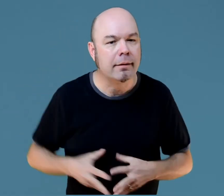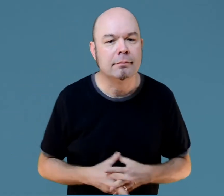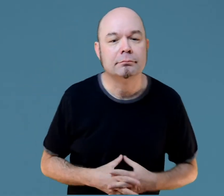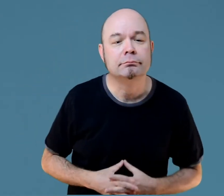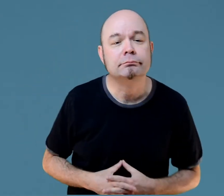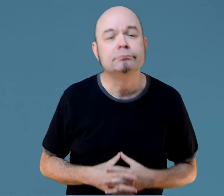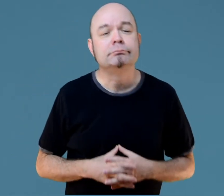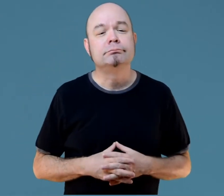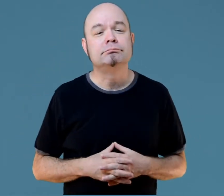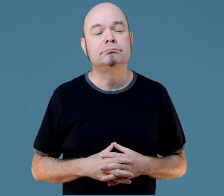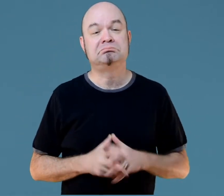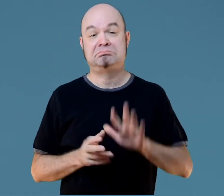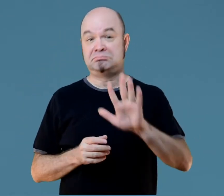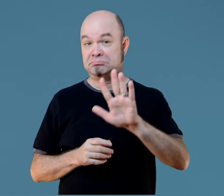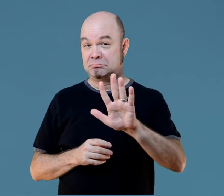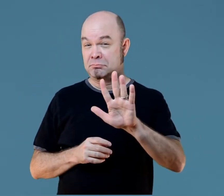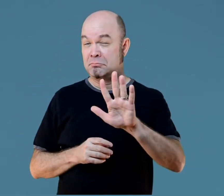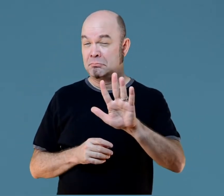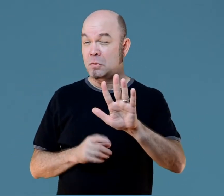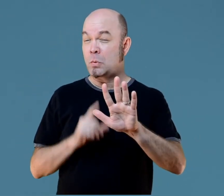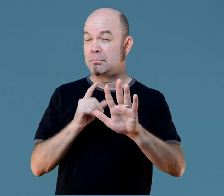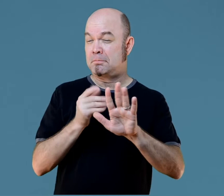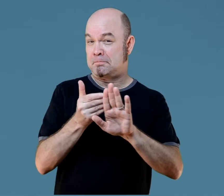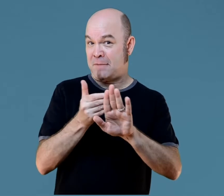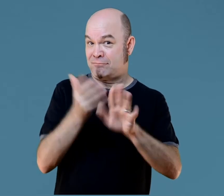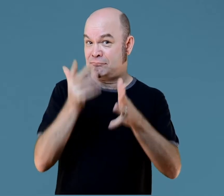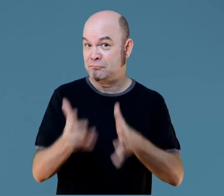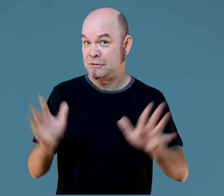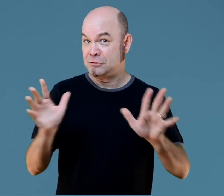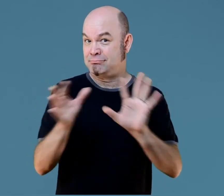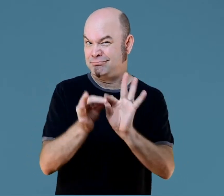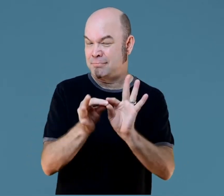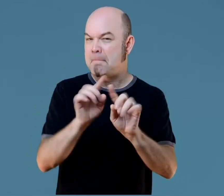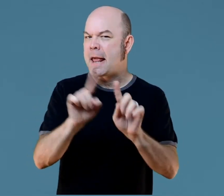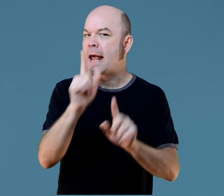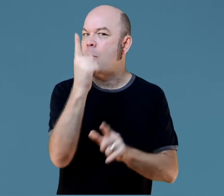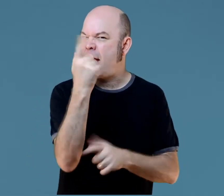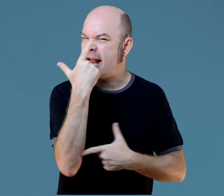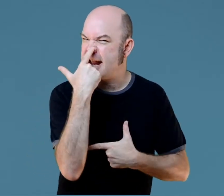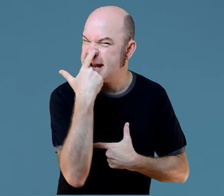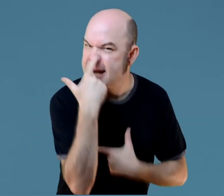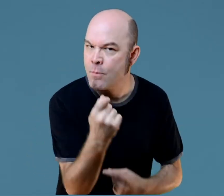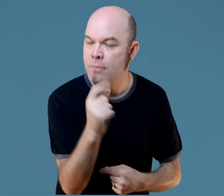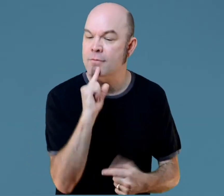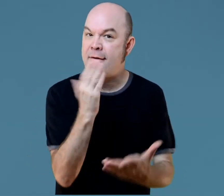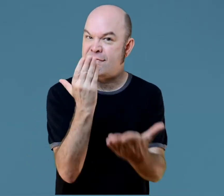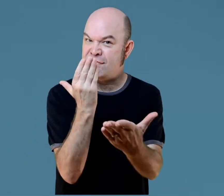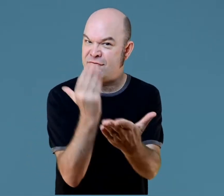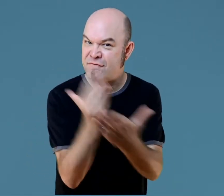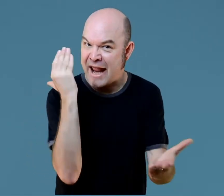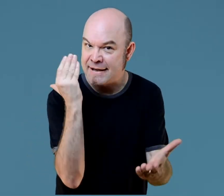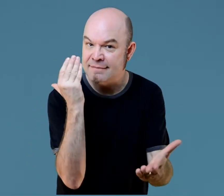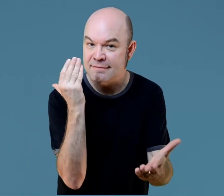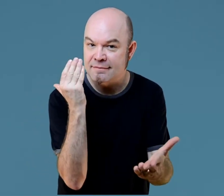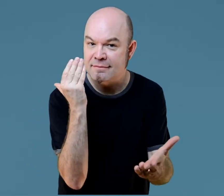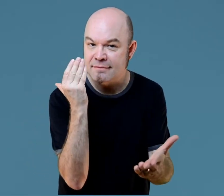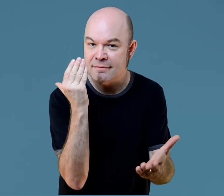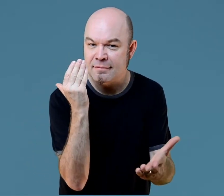It's from their past family history. Now, here's another interesting fact.